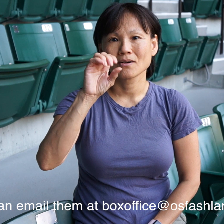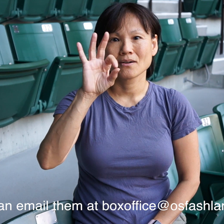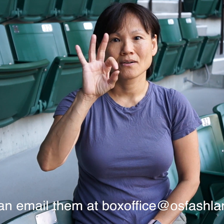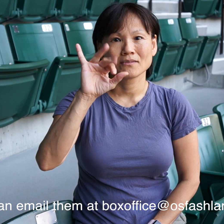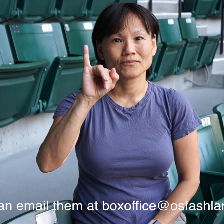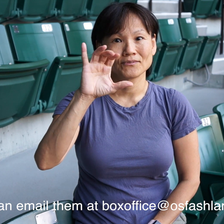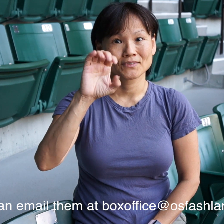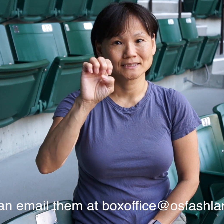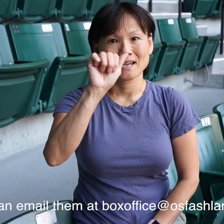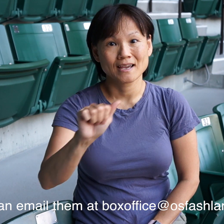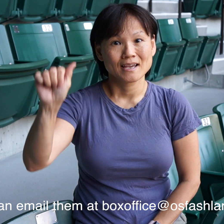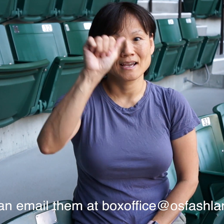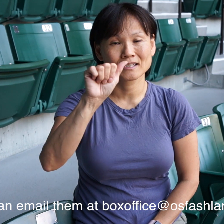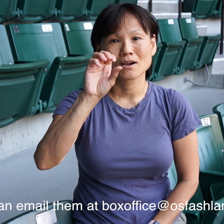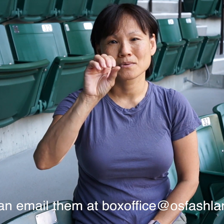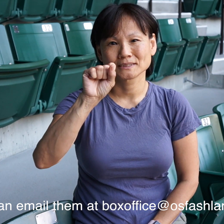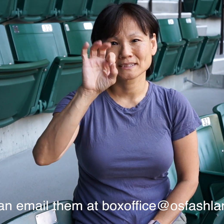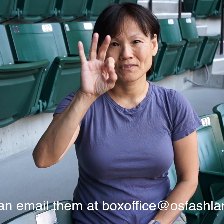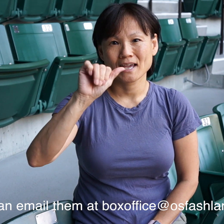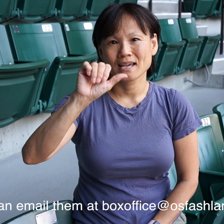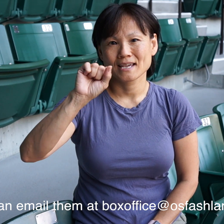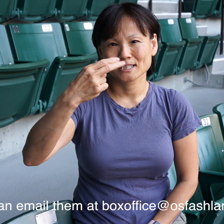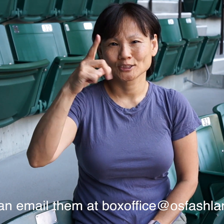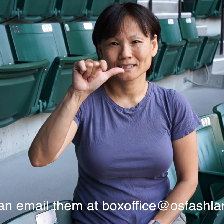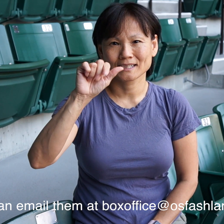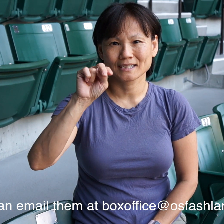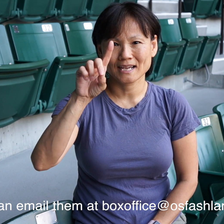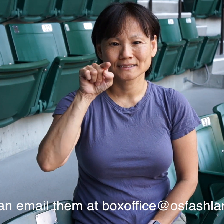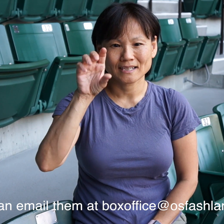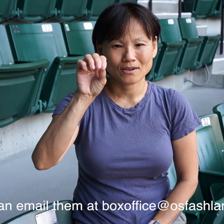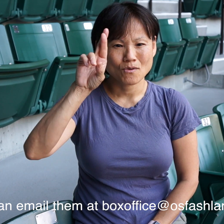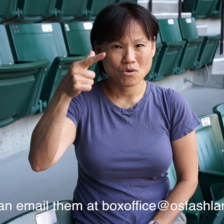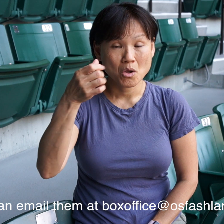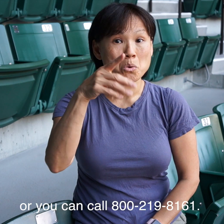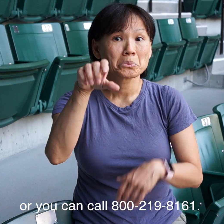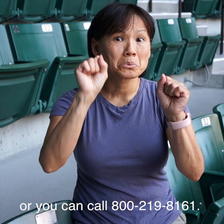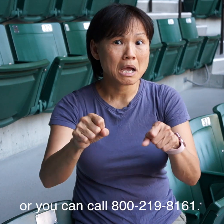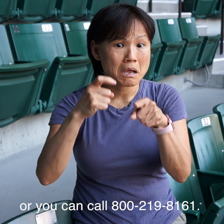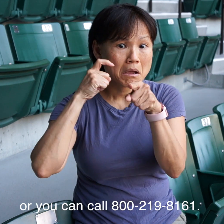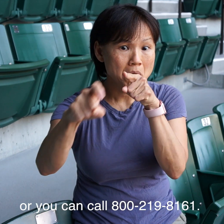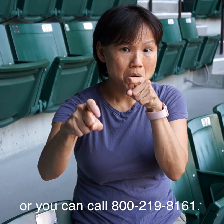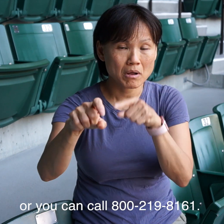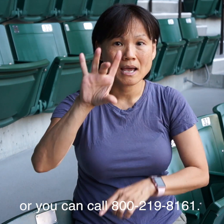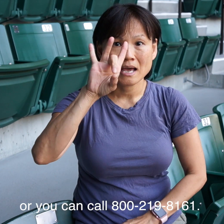boxoffice at osfashland.org, or you can call